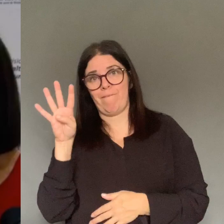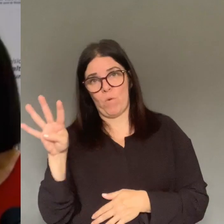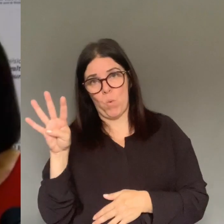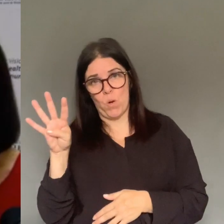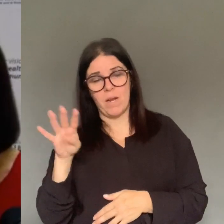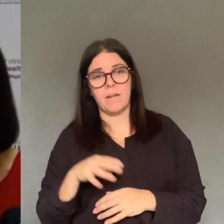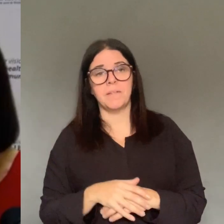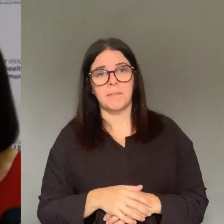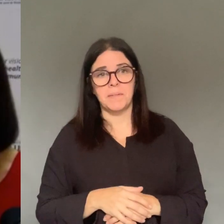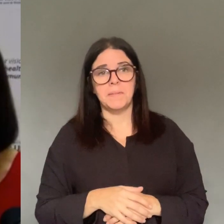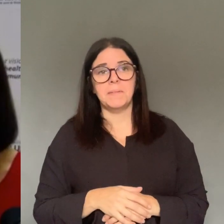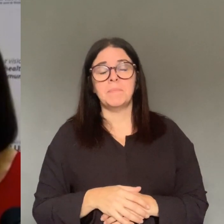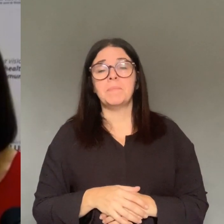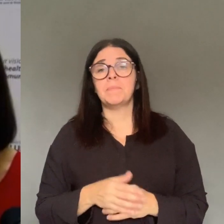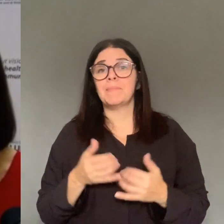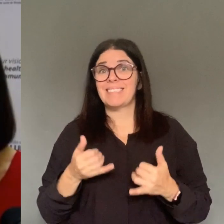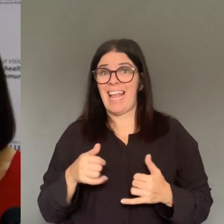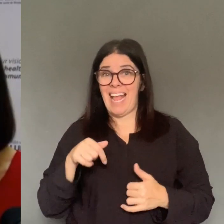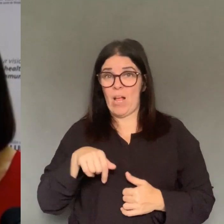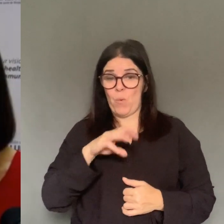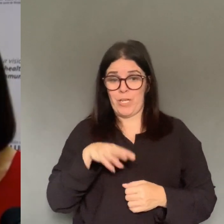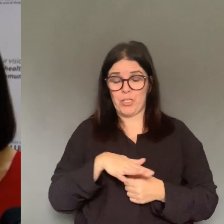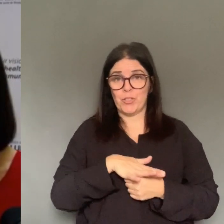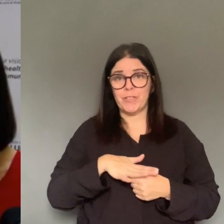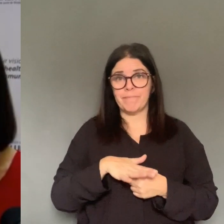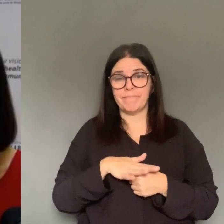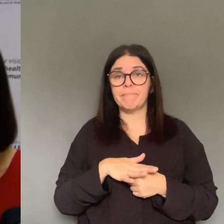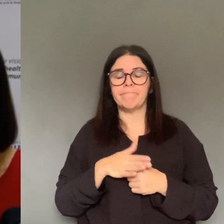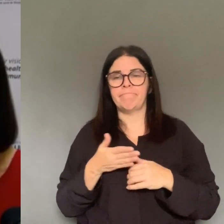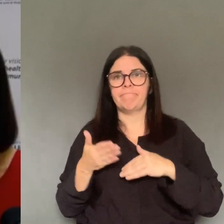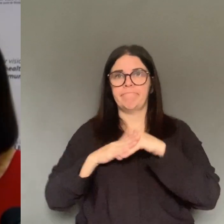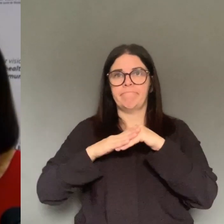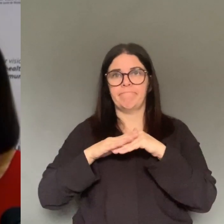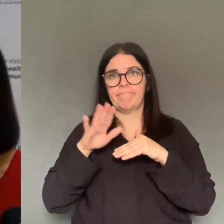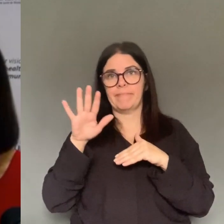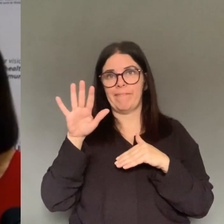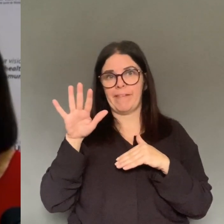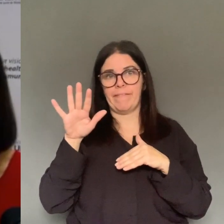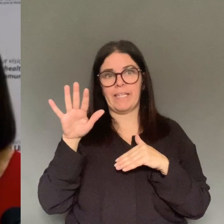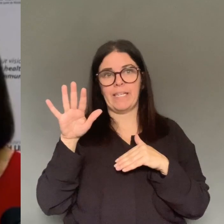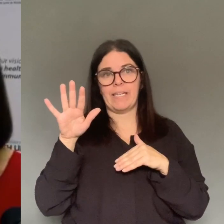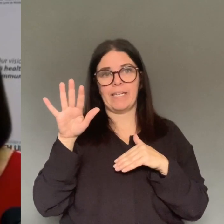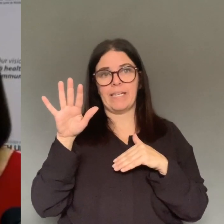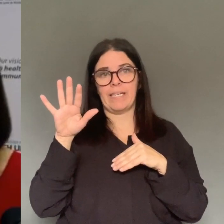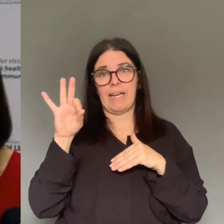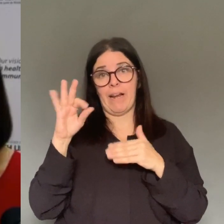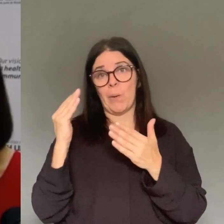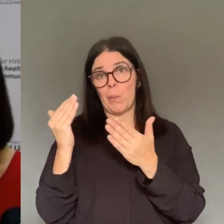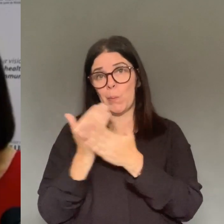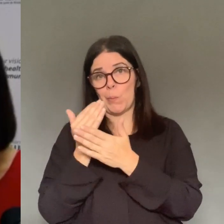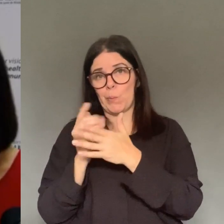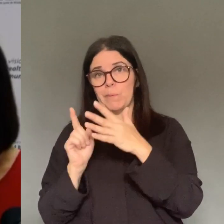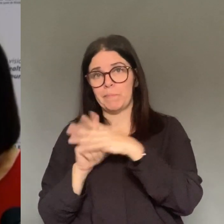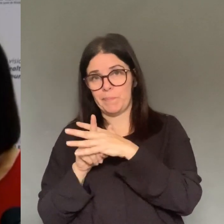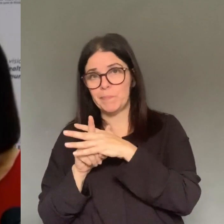of 408 cases in our community. 32 people have recovered.